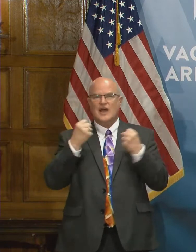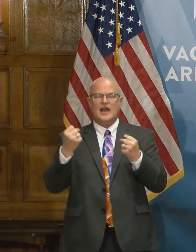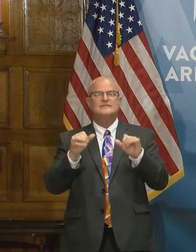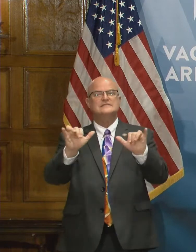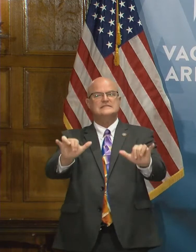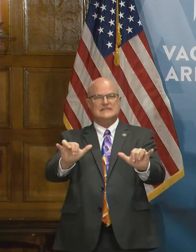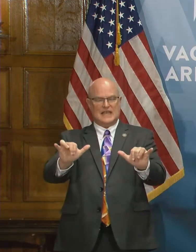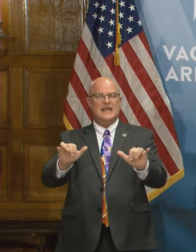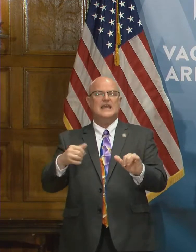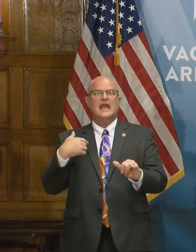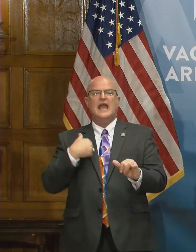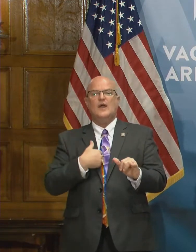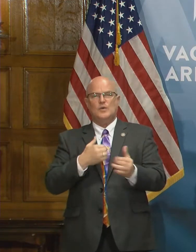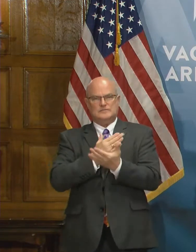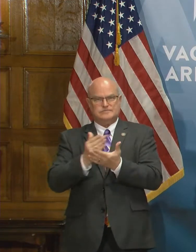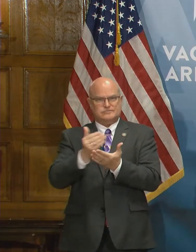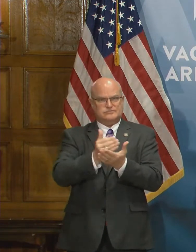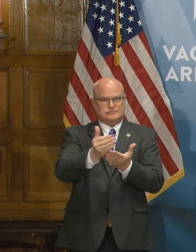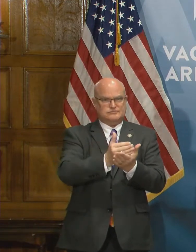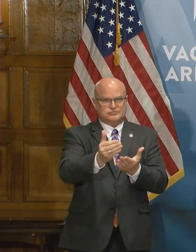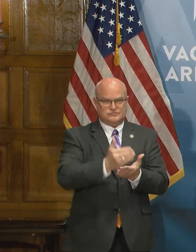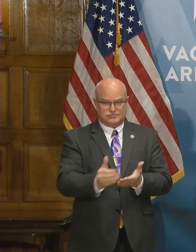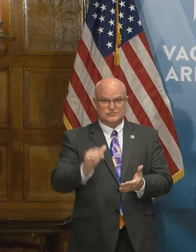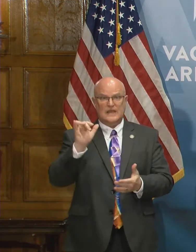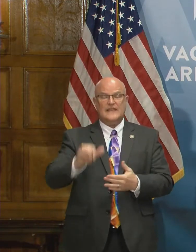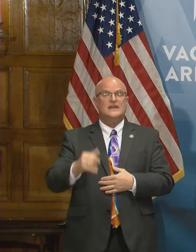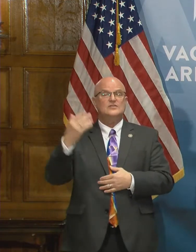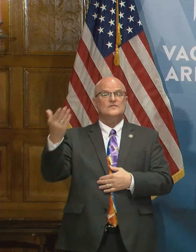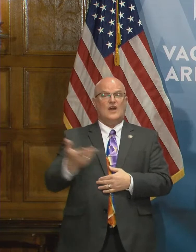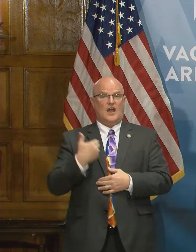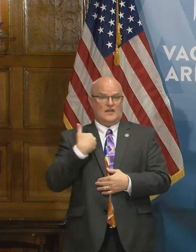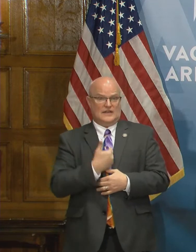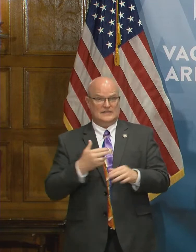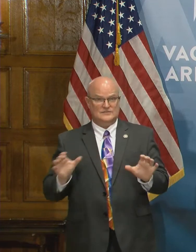there and do the job that you have hired us to do.